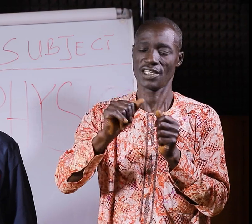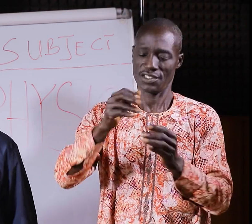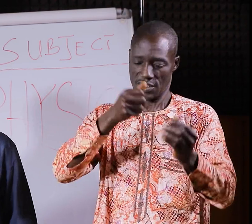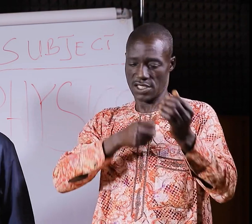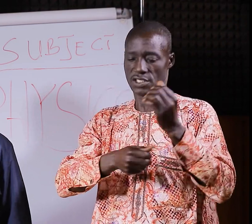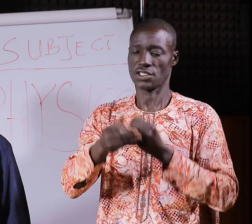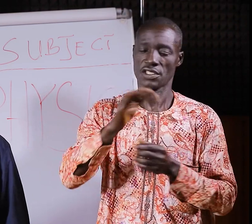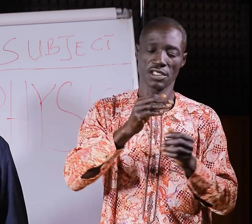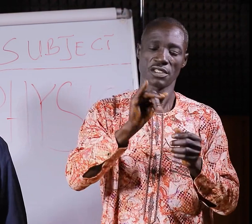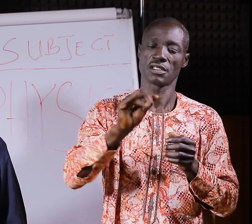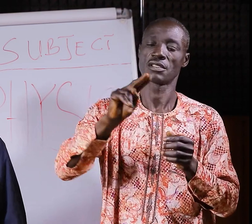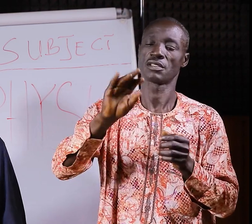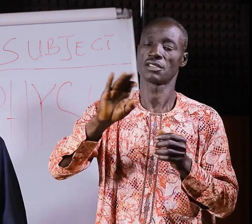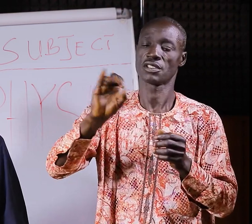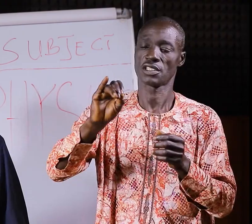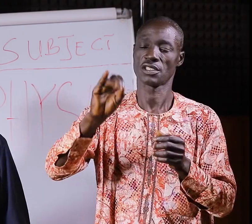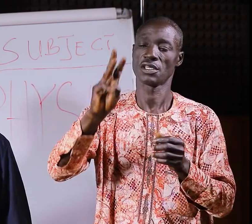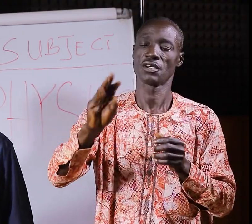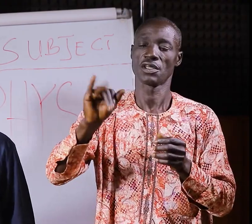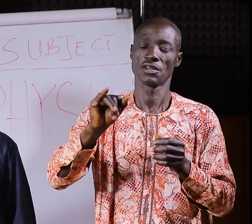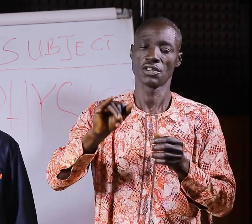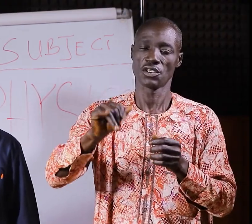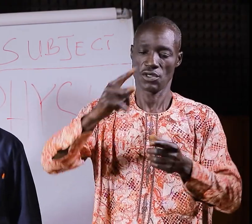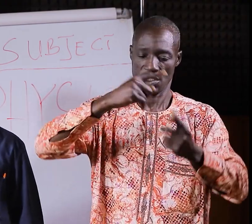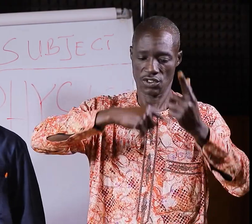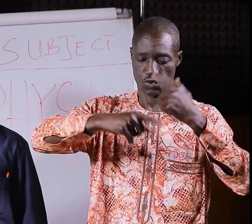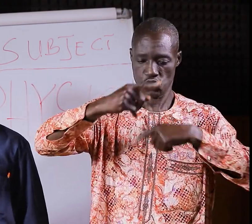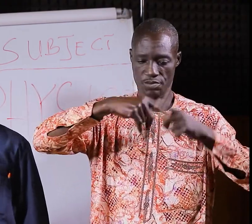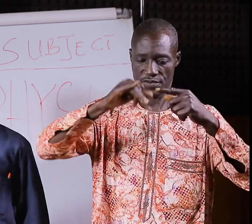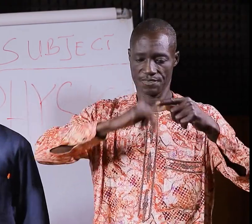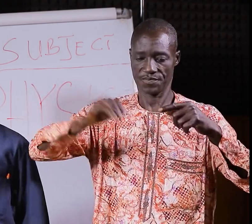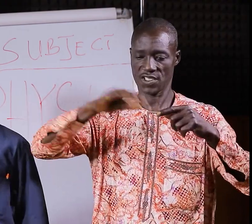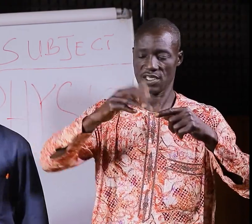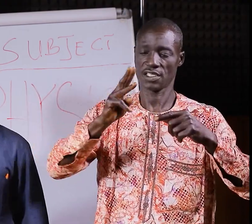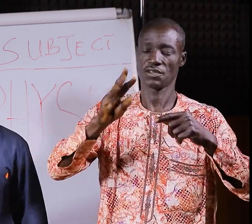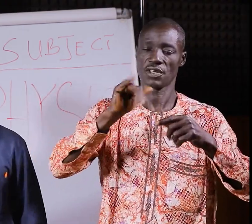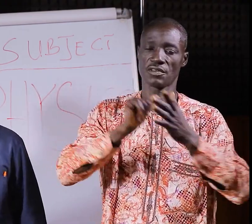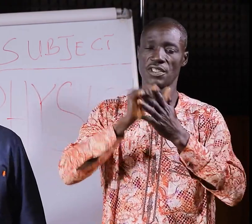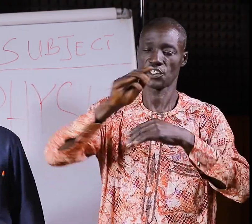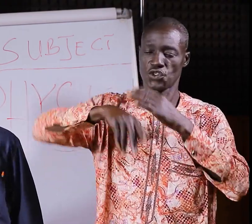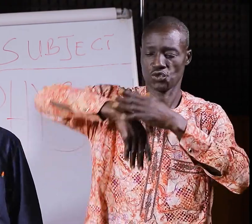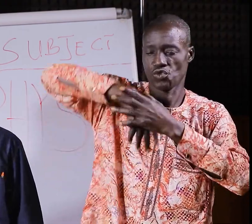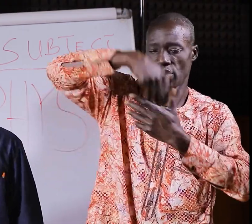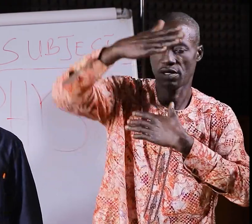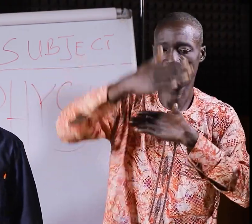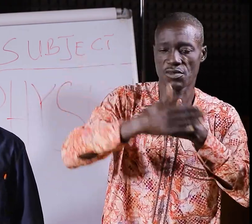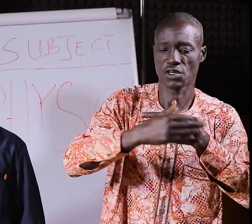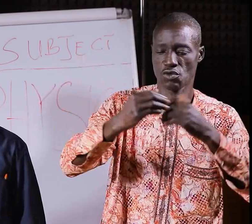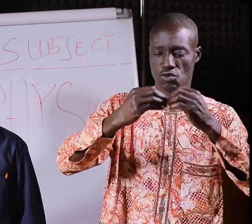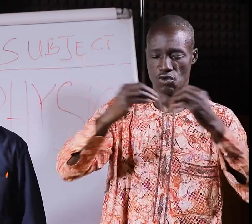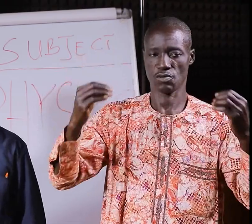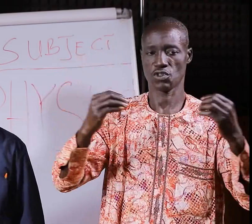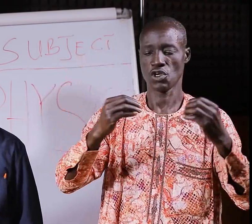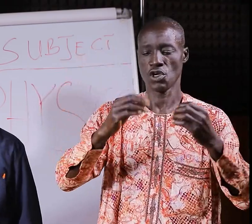to say, incident wave, oncoming wave, and then the wave that is going back the opposite